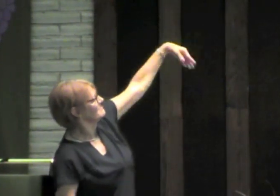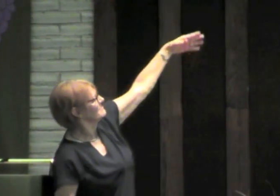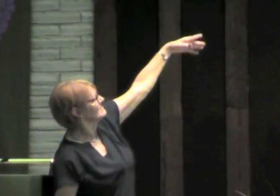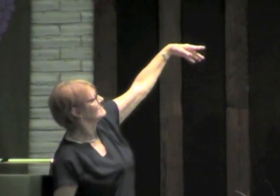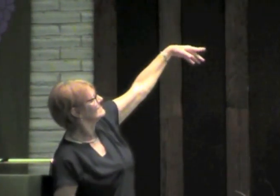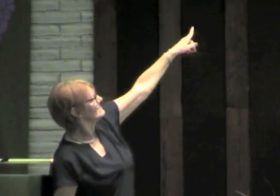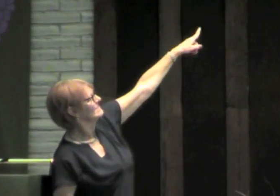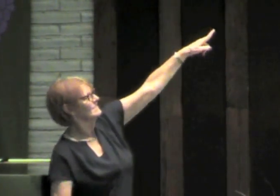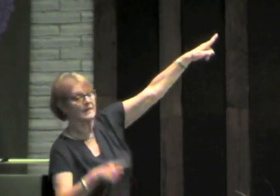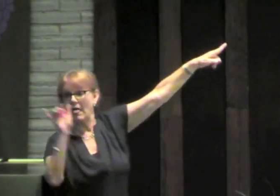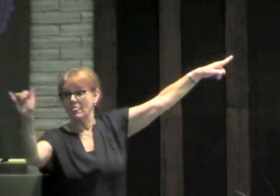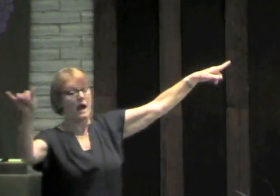Okay, here we are.